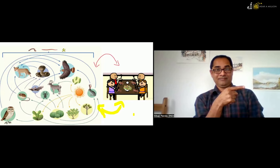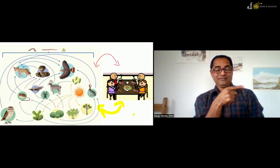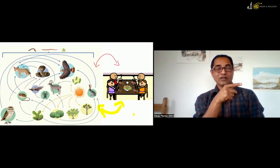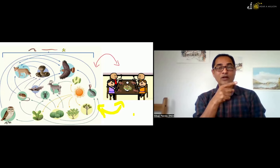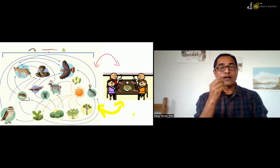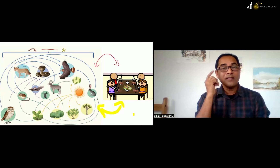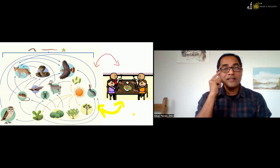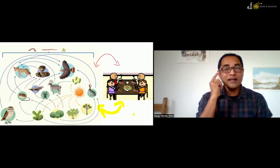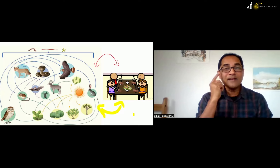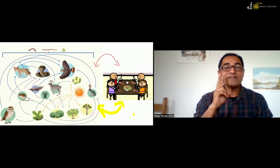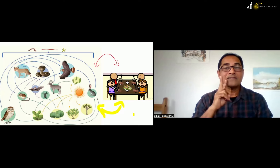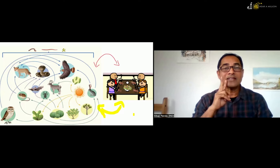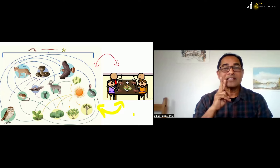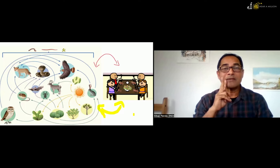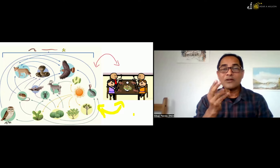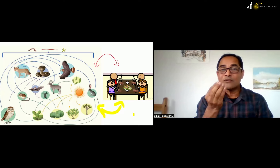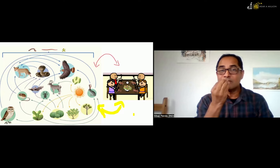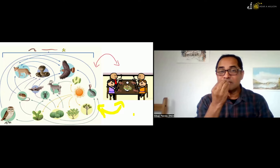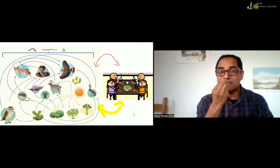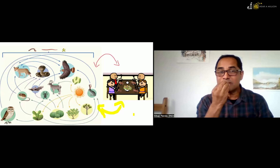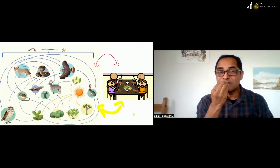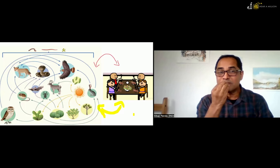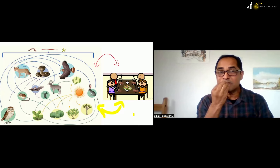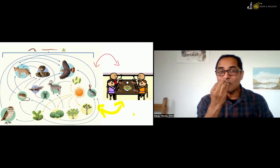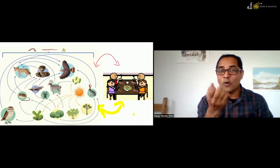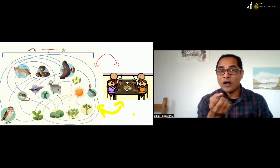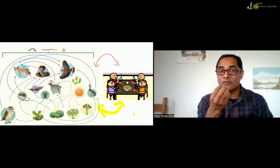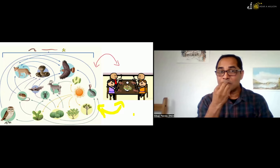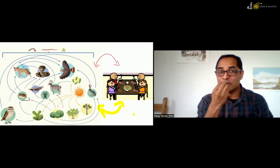Look at the presentation, the slide.